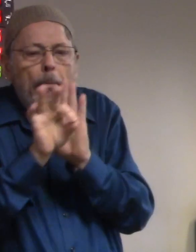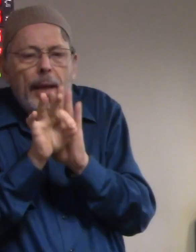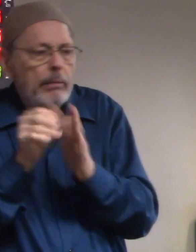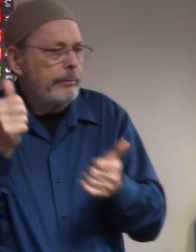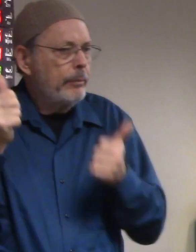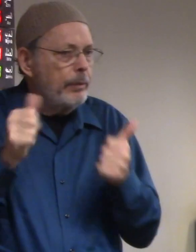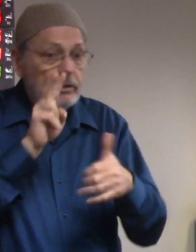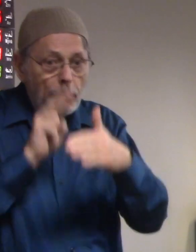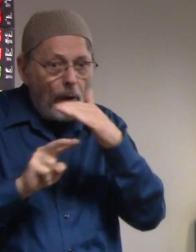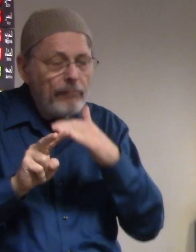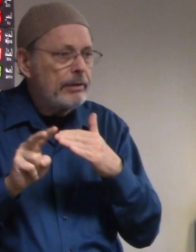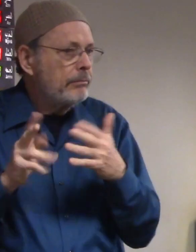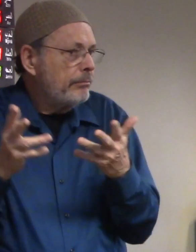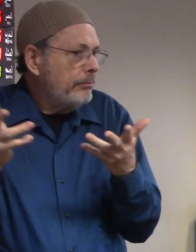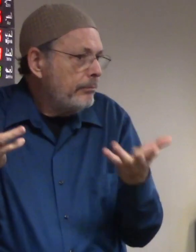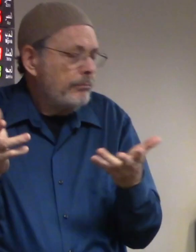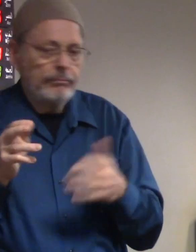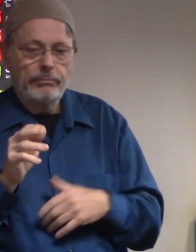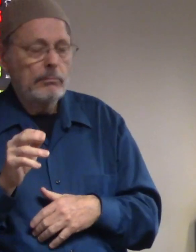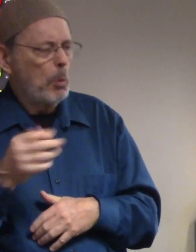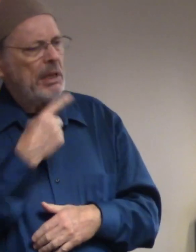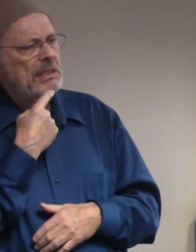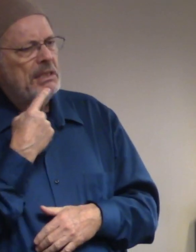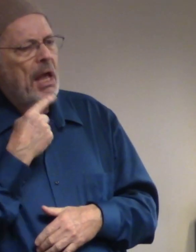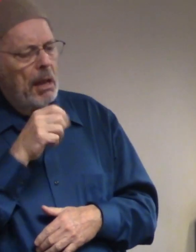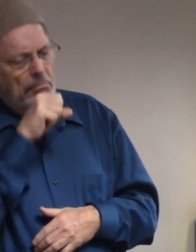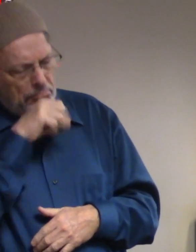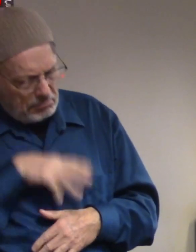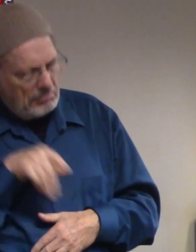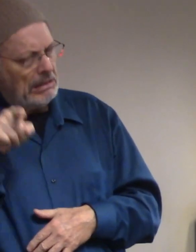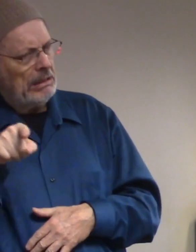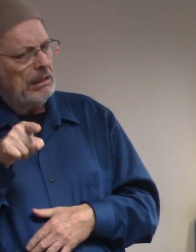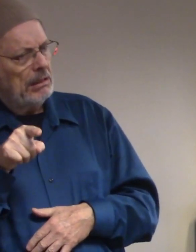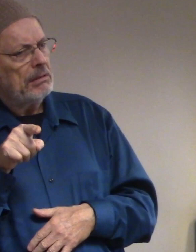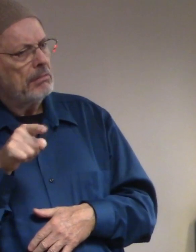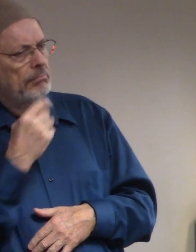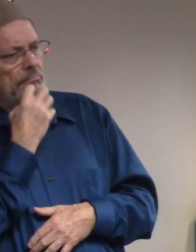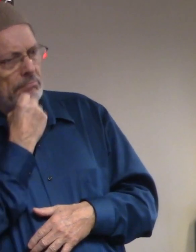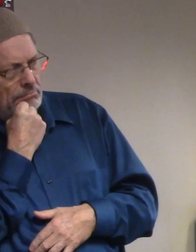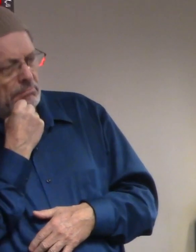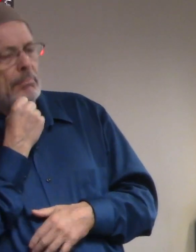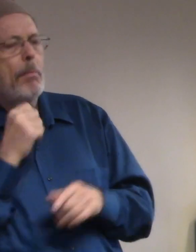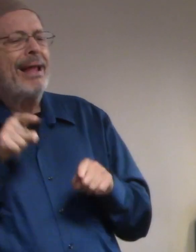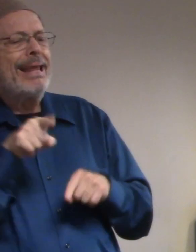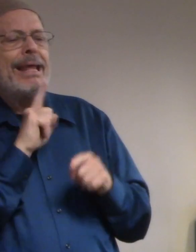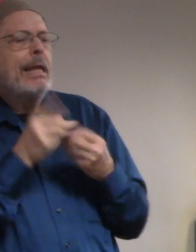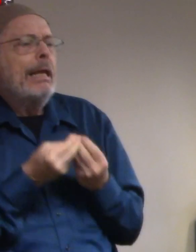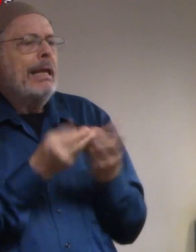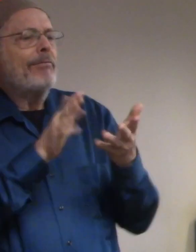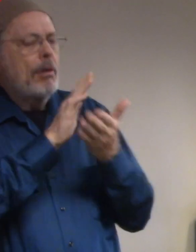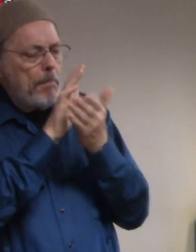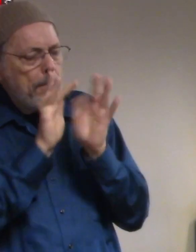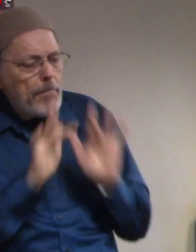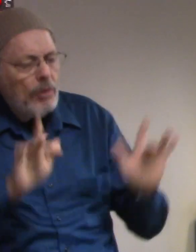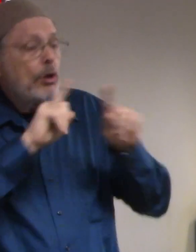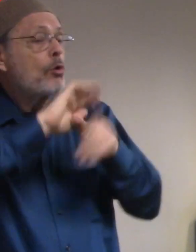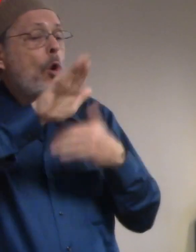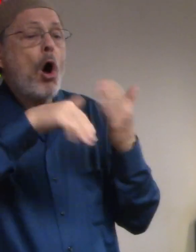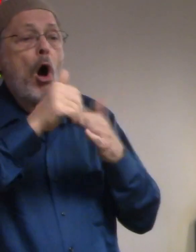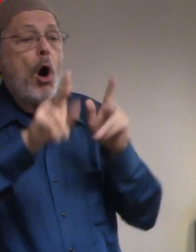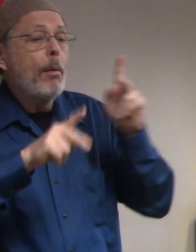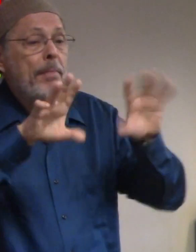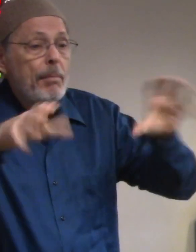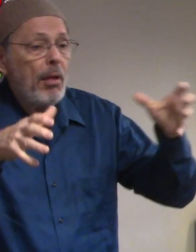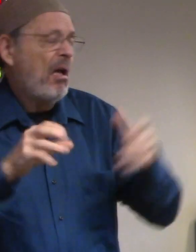alayhi wa sallam, al-Muhammad al-Mustafa sallallahu alayhi wa sallam, to be a mercy to all mankind, where the other prophets were